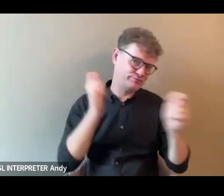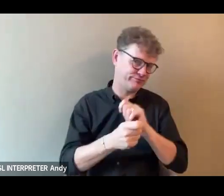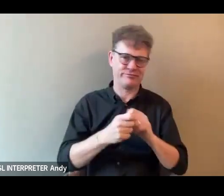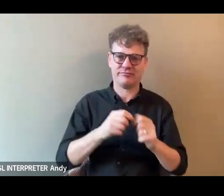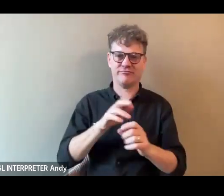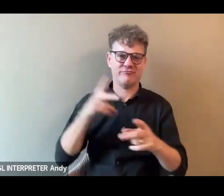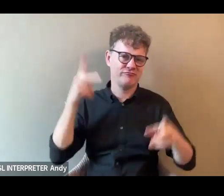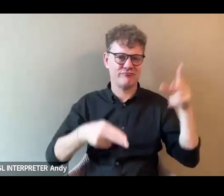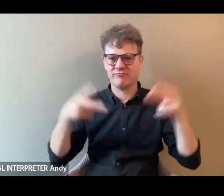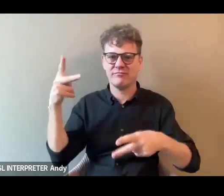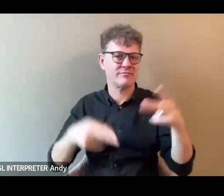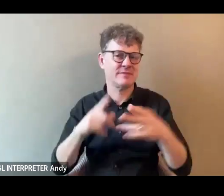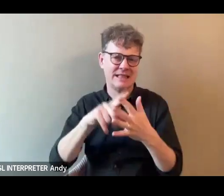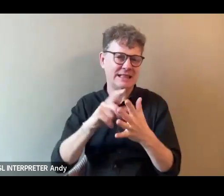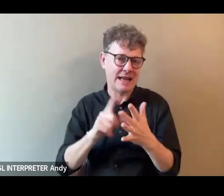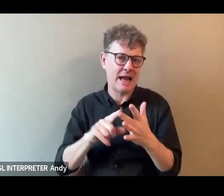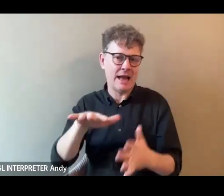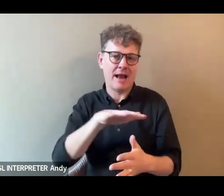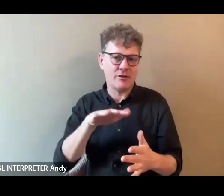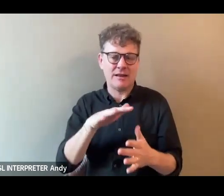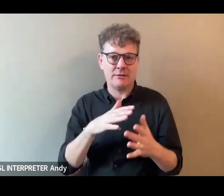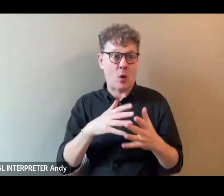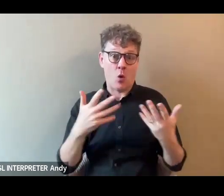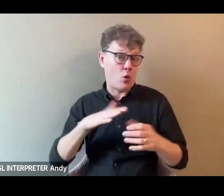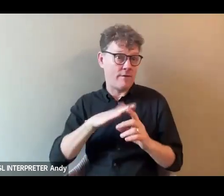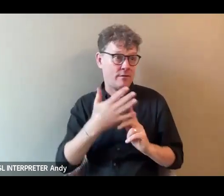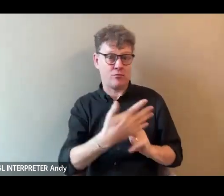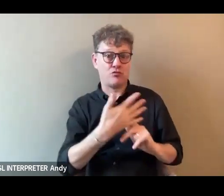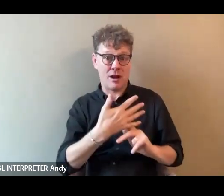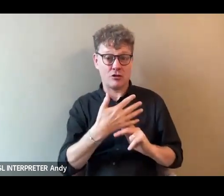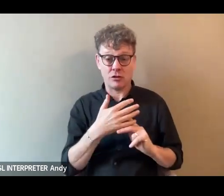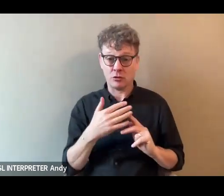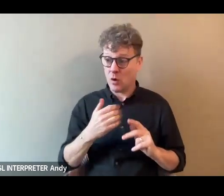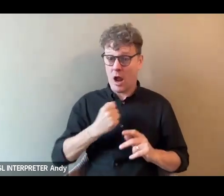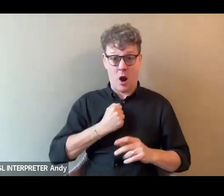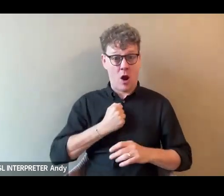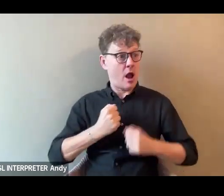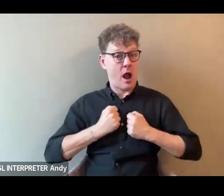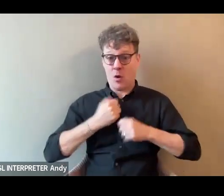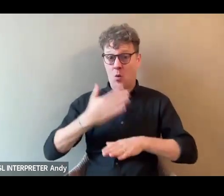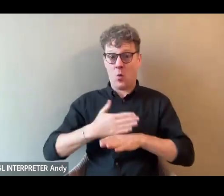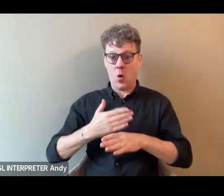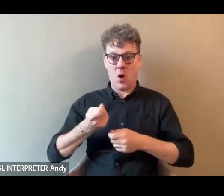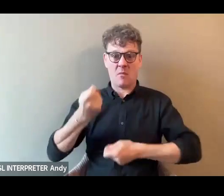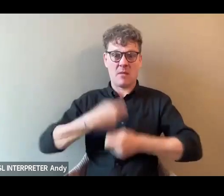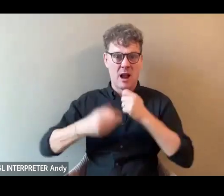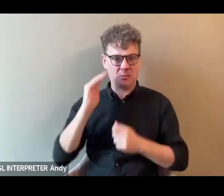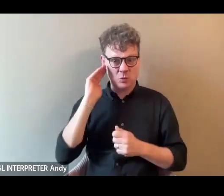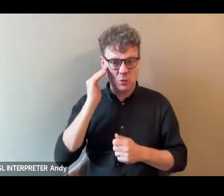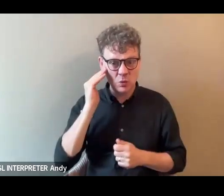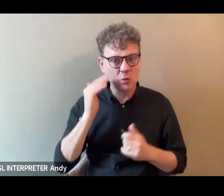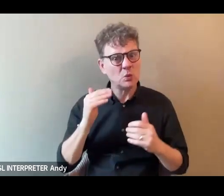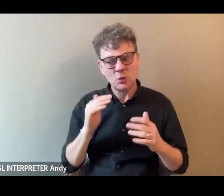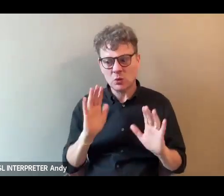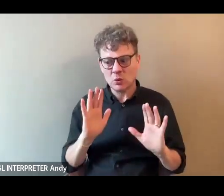and I think what our task in many ways has intensified, in the sense that there's never been more of a time to really